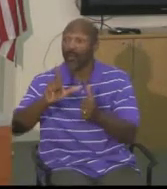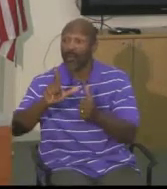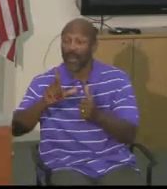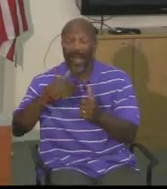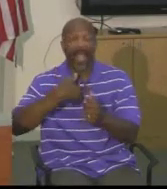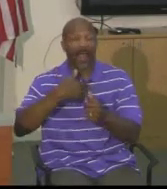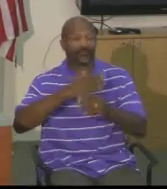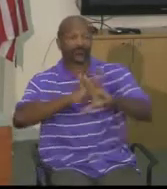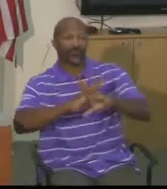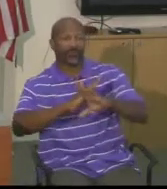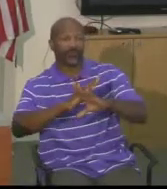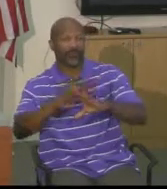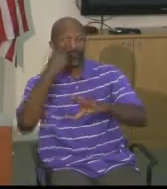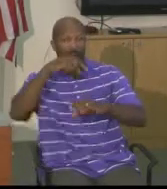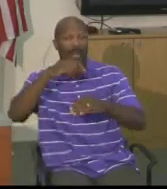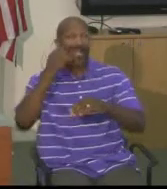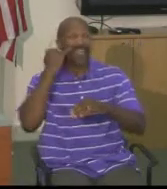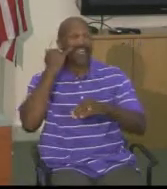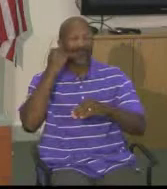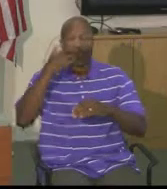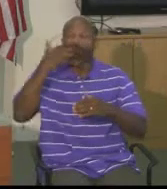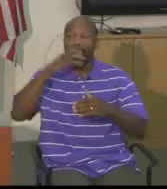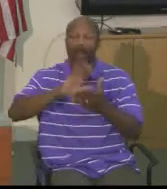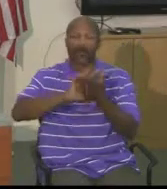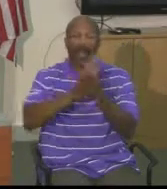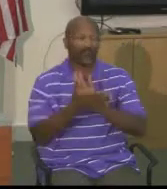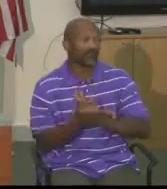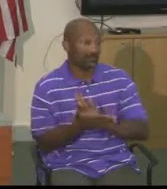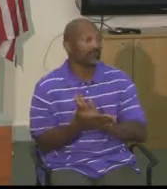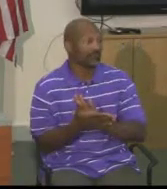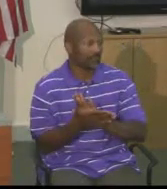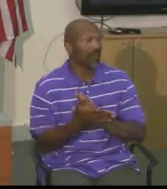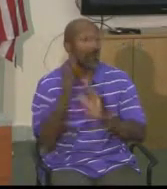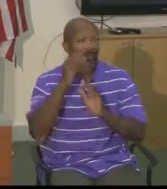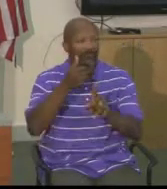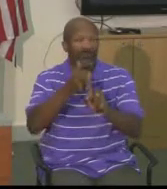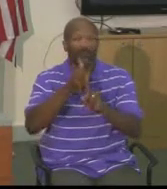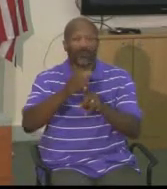protection mechanism to shut itself down.